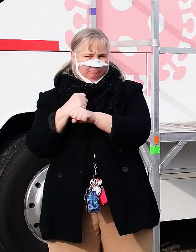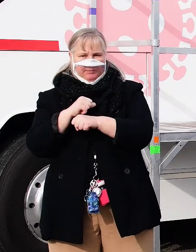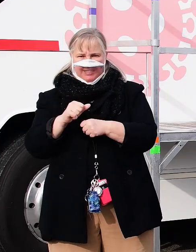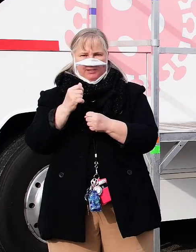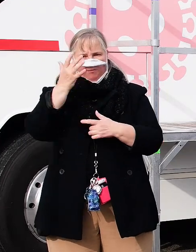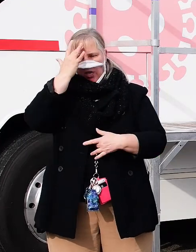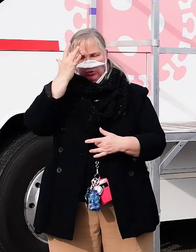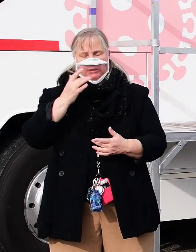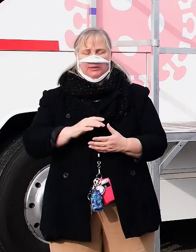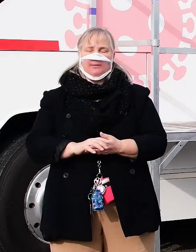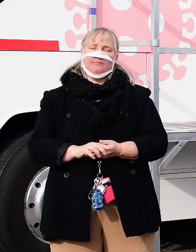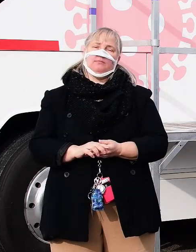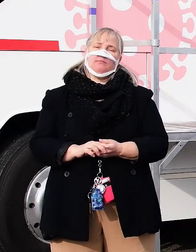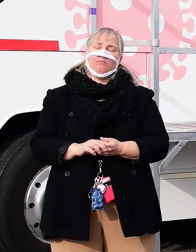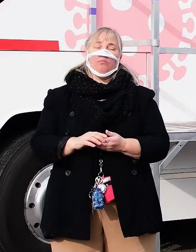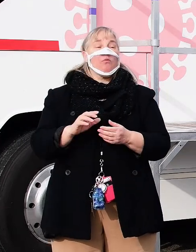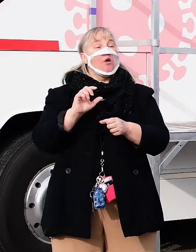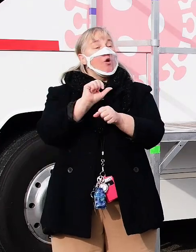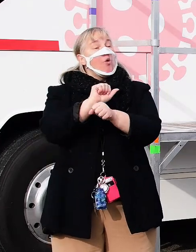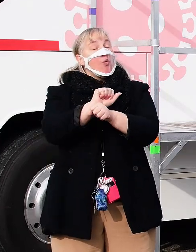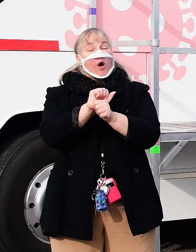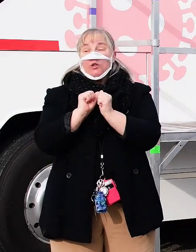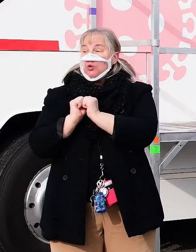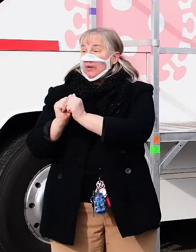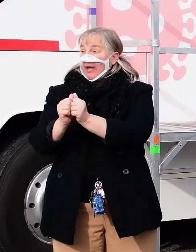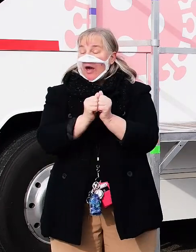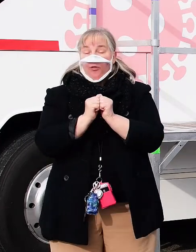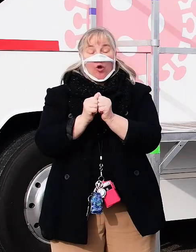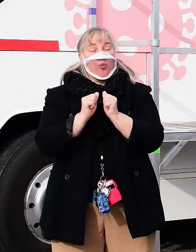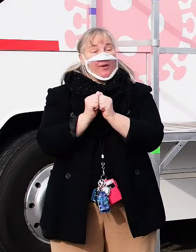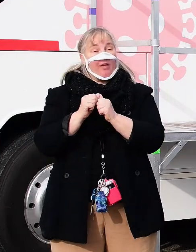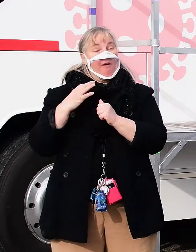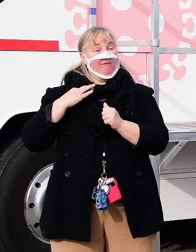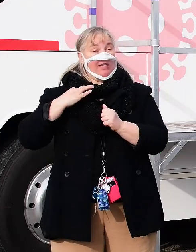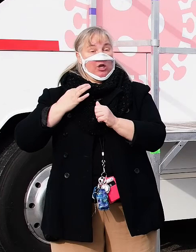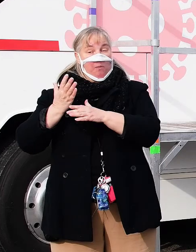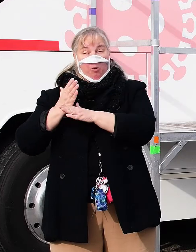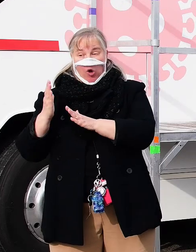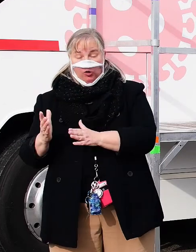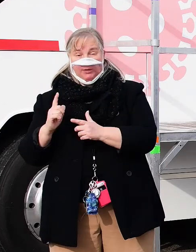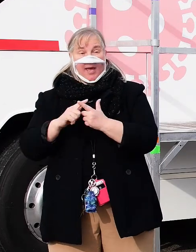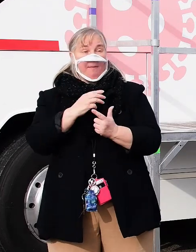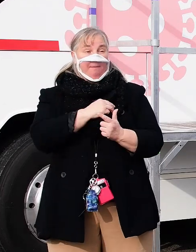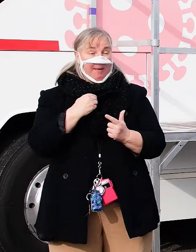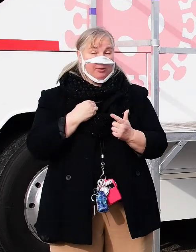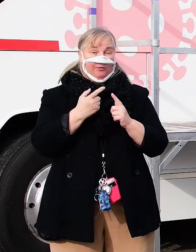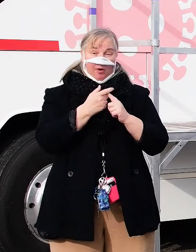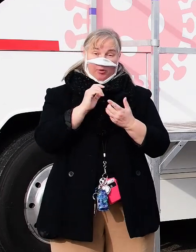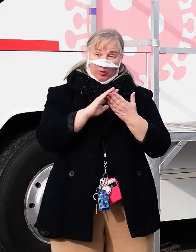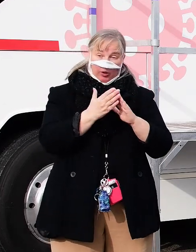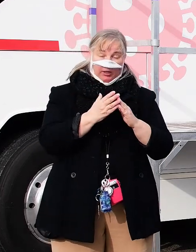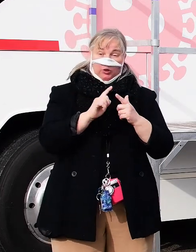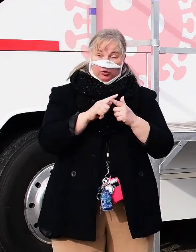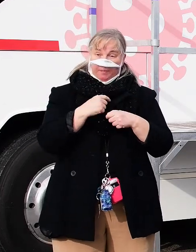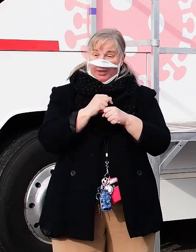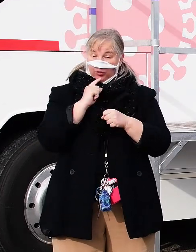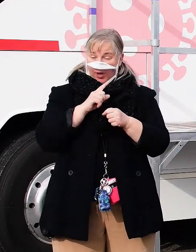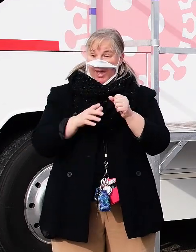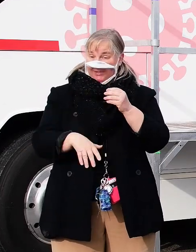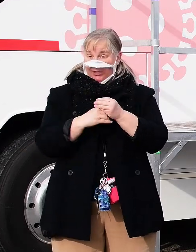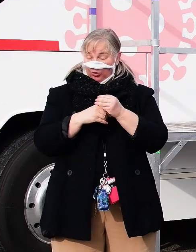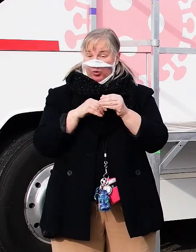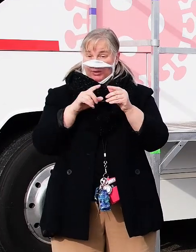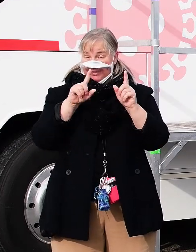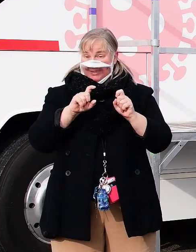virus. Working together with our volunteer partners and members of the community to ensure additional testing access